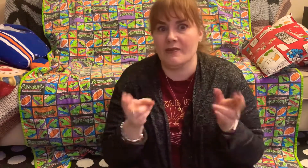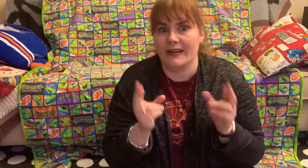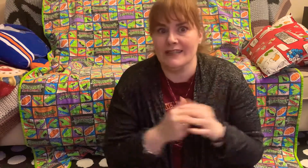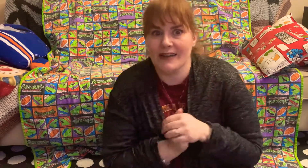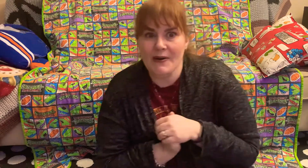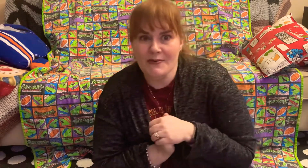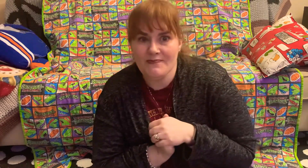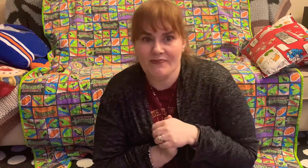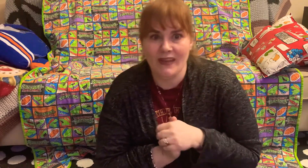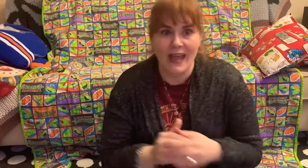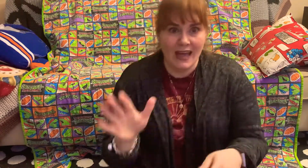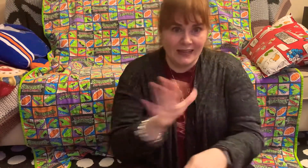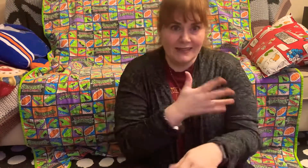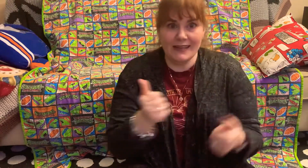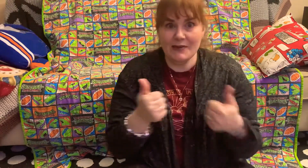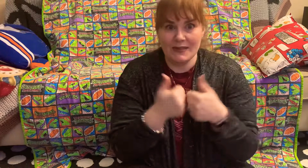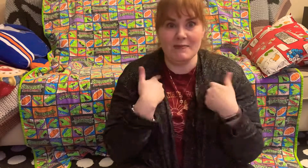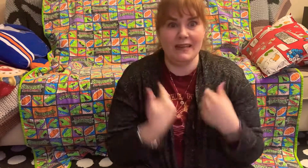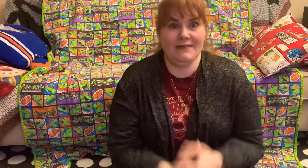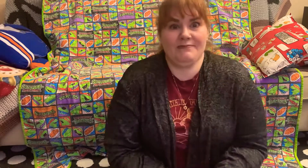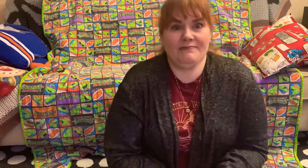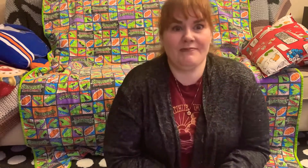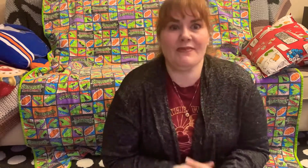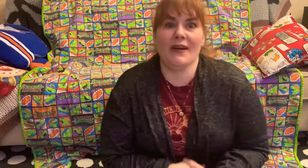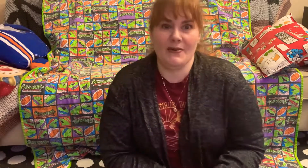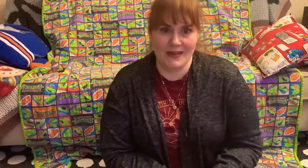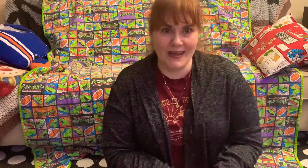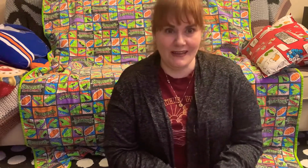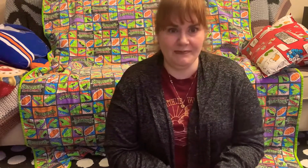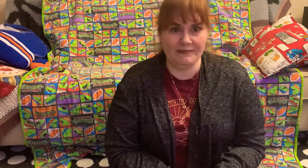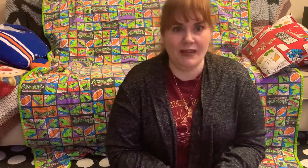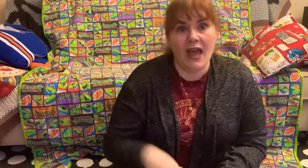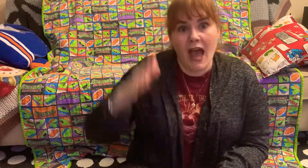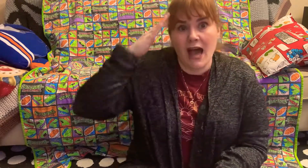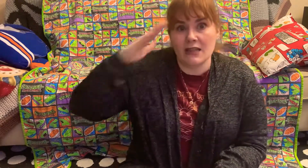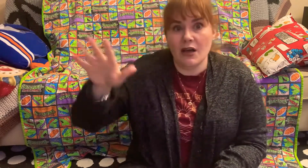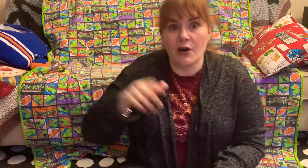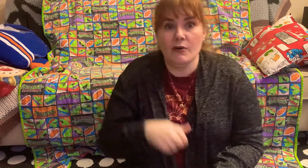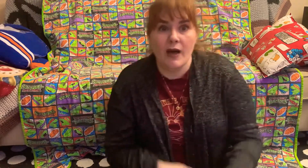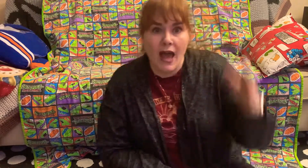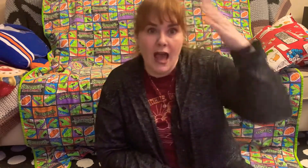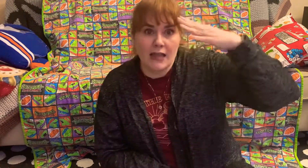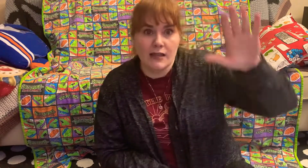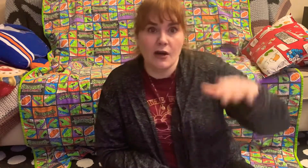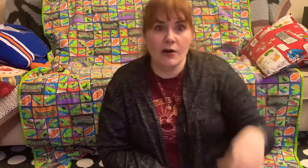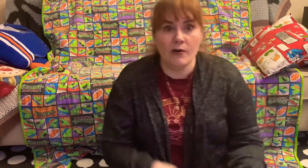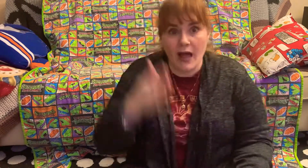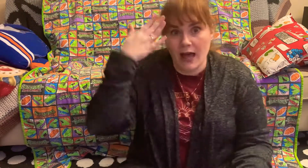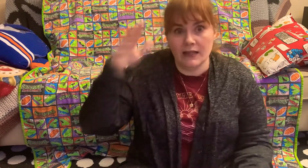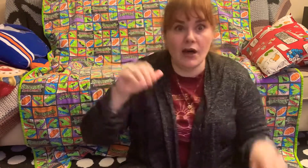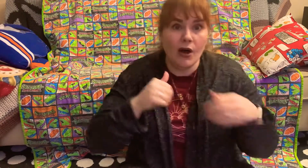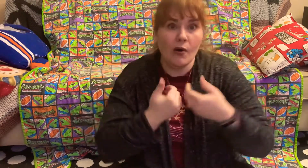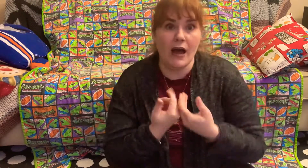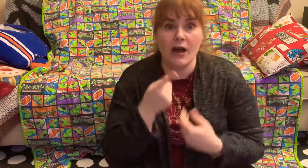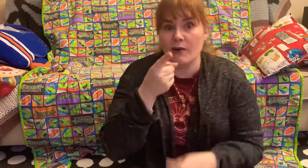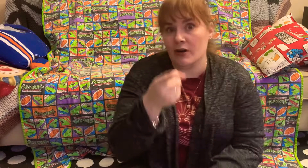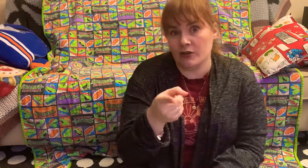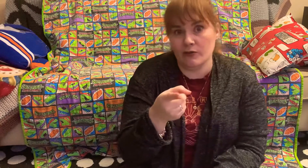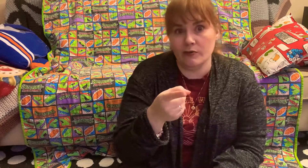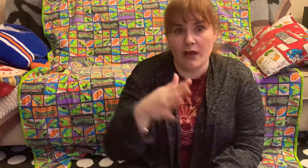to go? Sing with me. Okay. Hello, hello, hello, how are you?